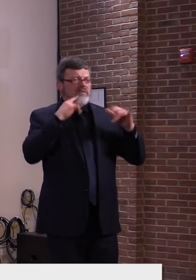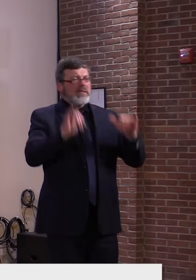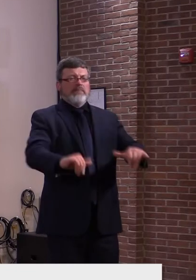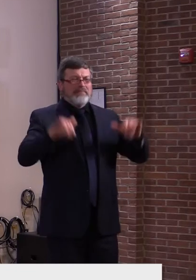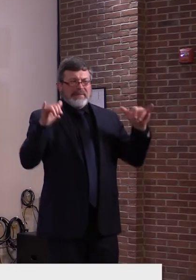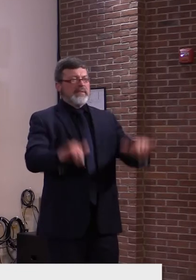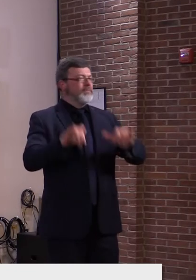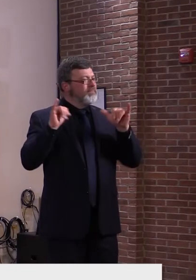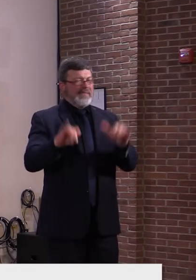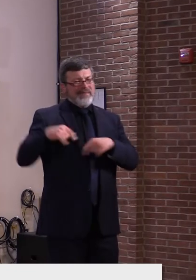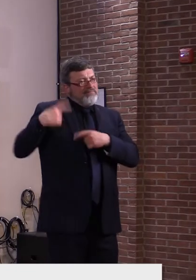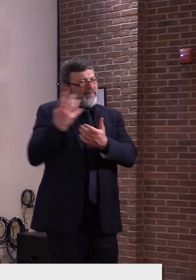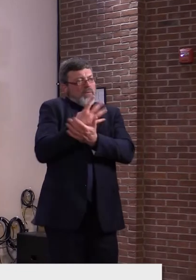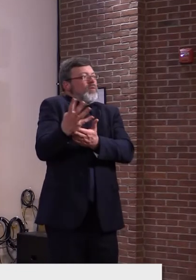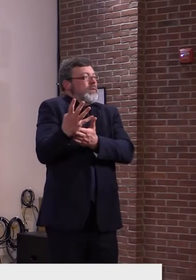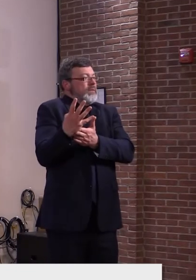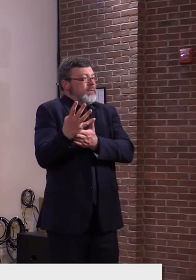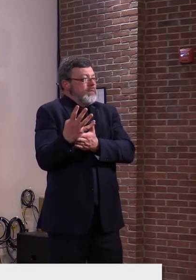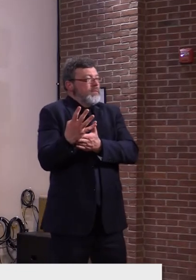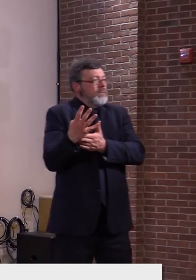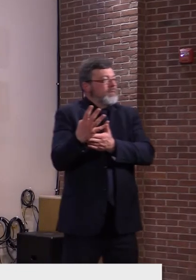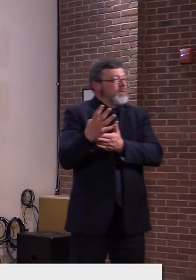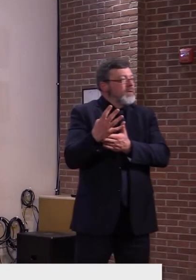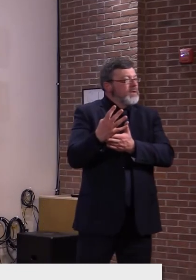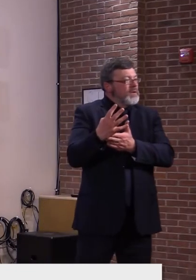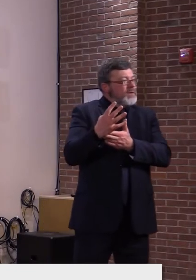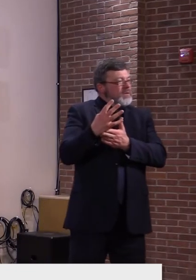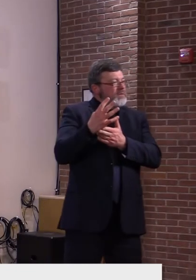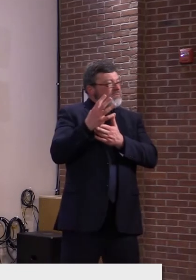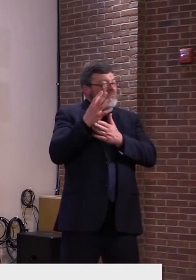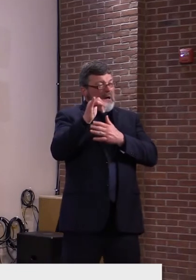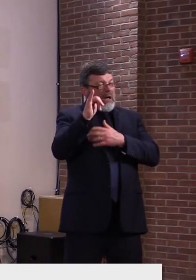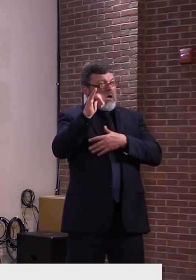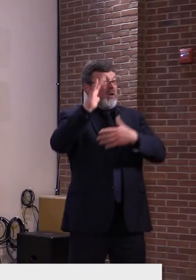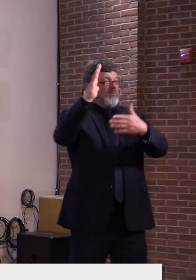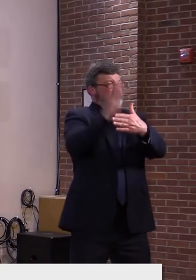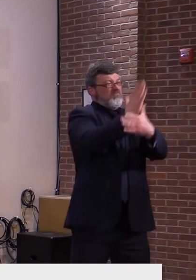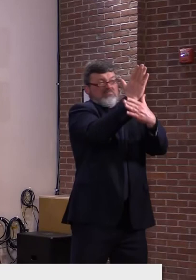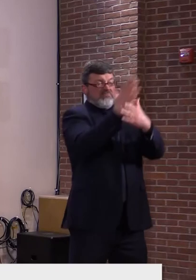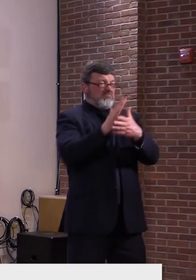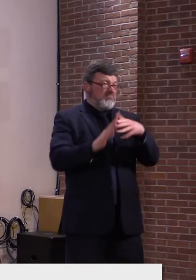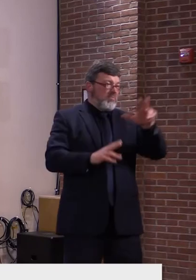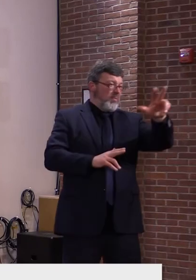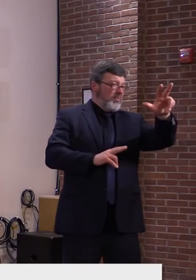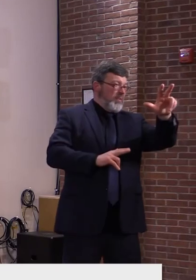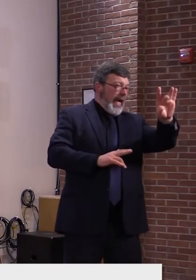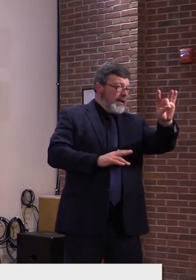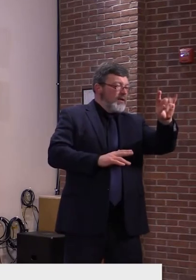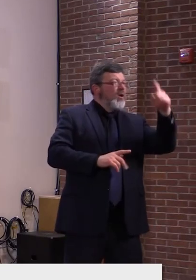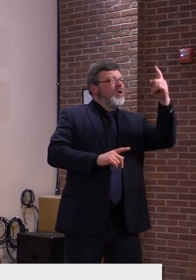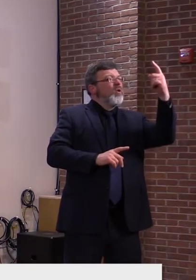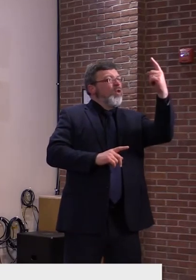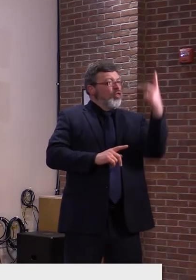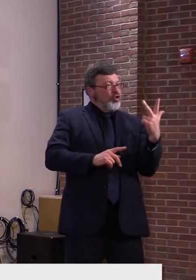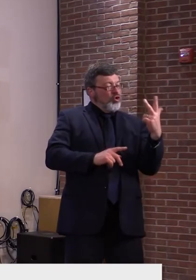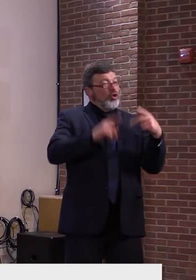Hi. Yeah, kind of related to the,